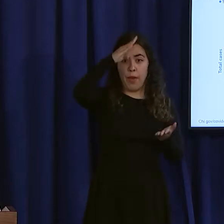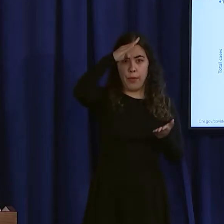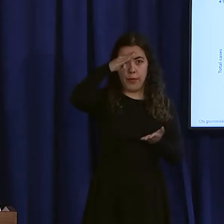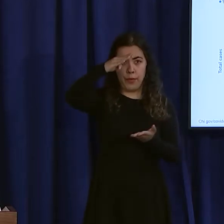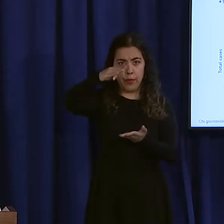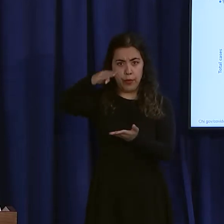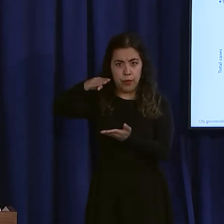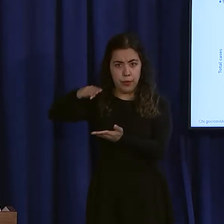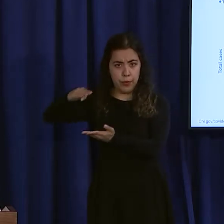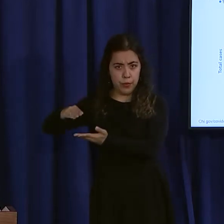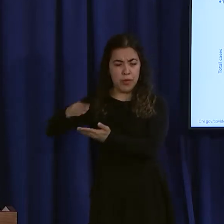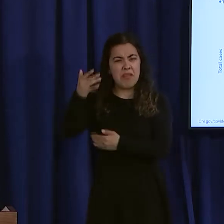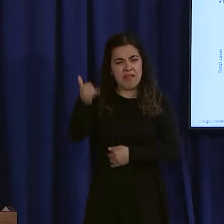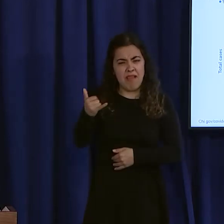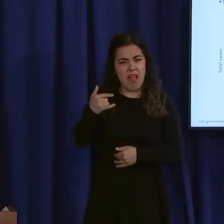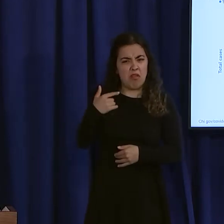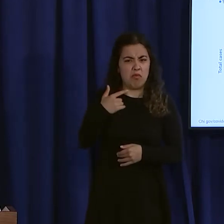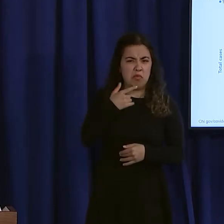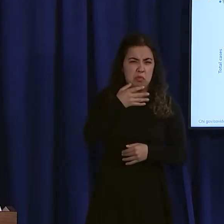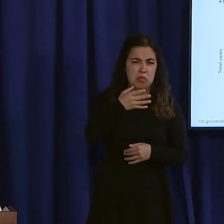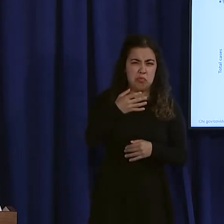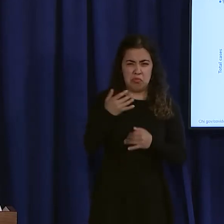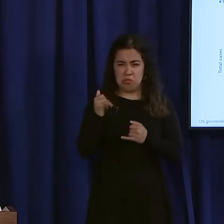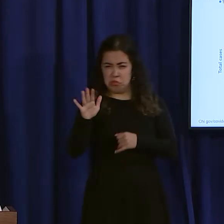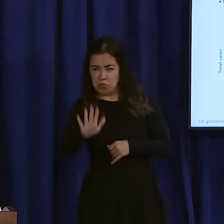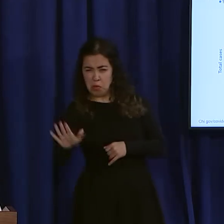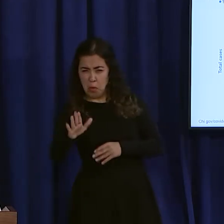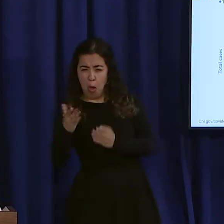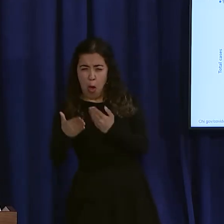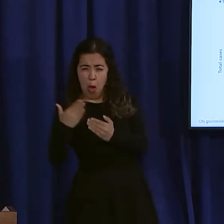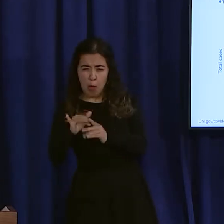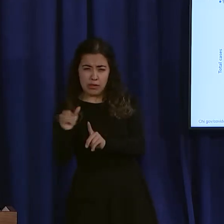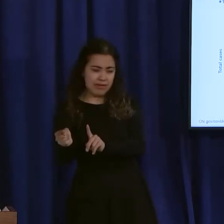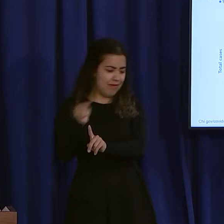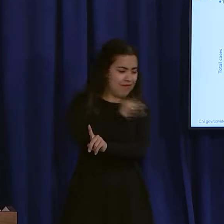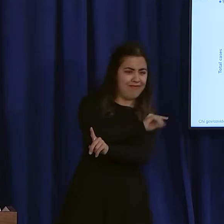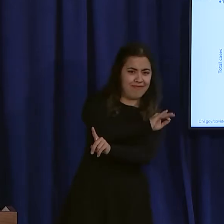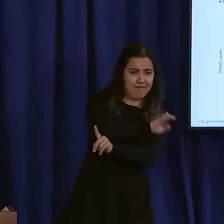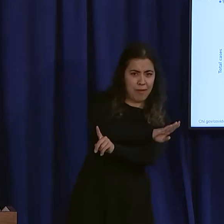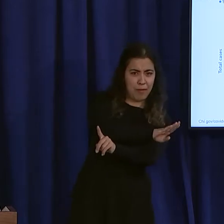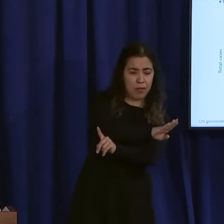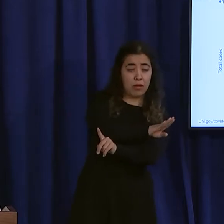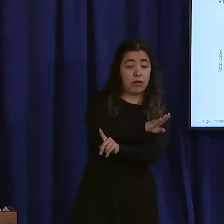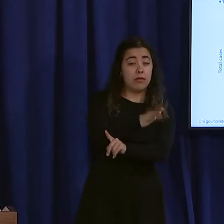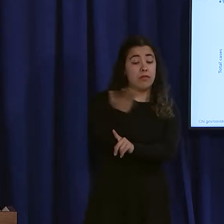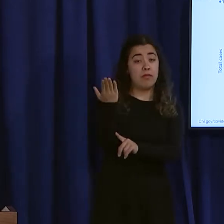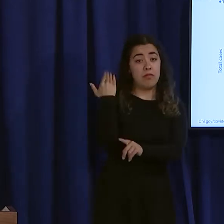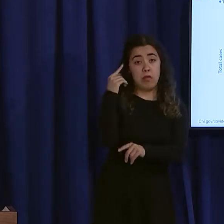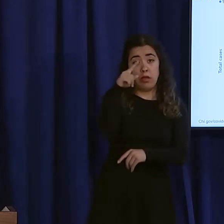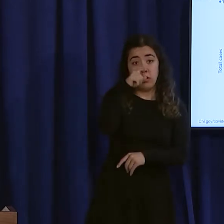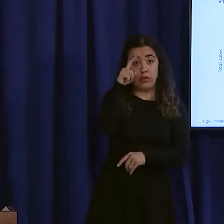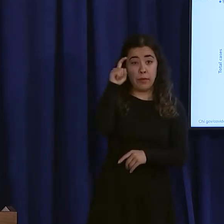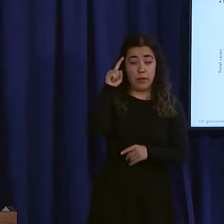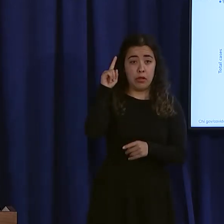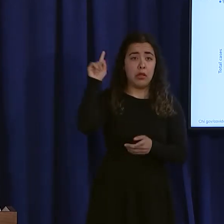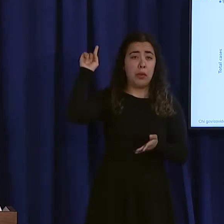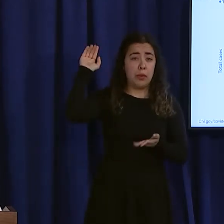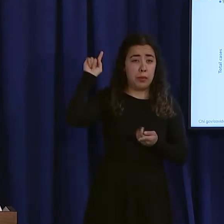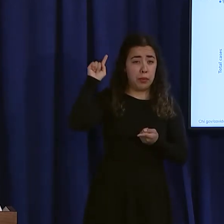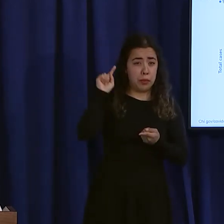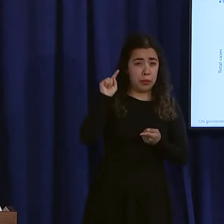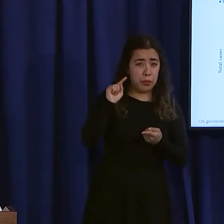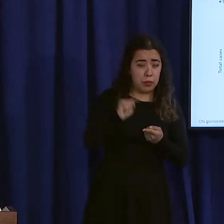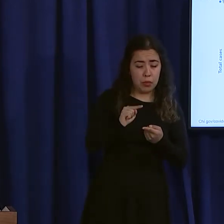we're getting down just to about where we were in February. We're almost down to where we were last summer, and we absolutely can get there if we keep